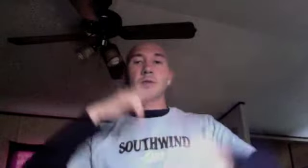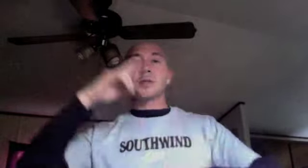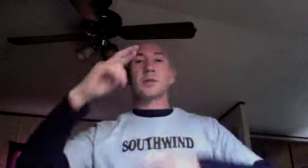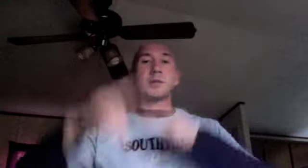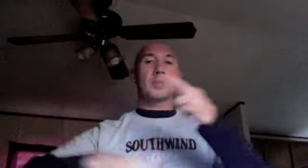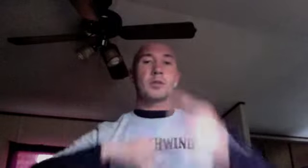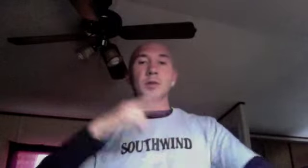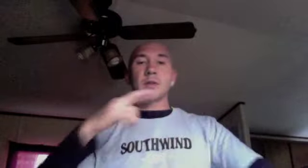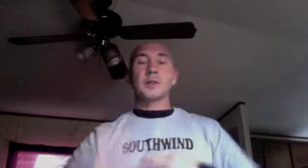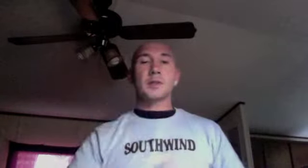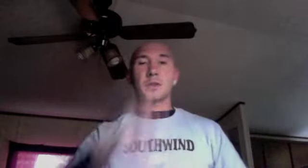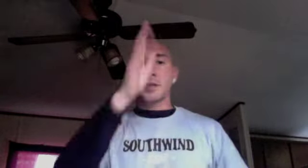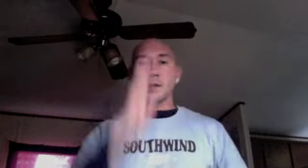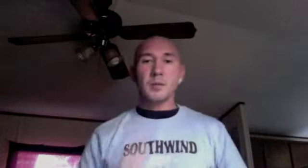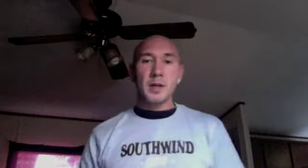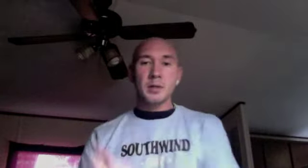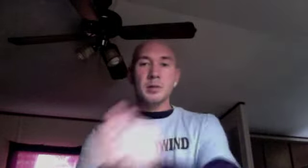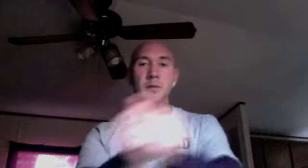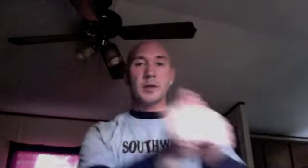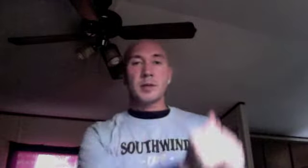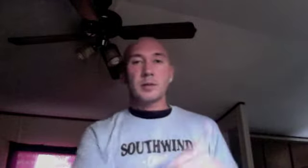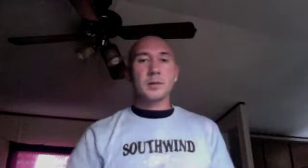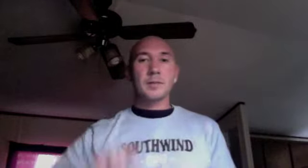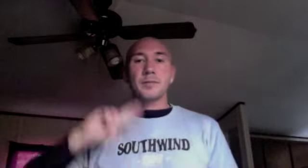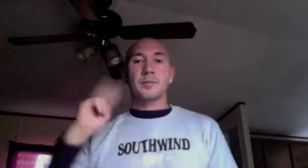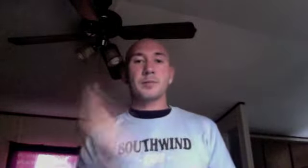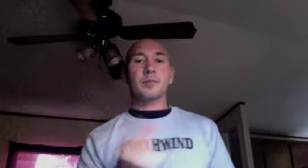Rejoice, rejoice, Emmanuel